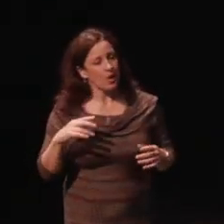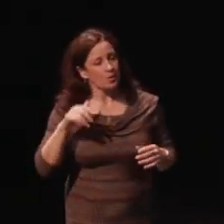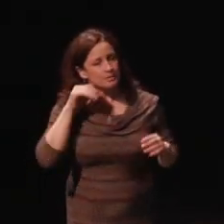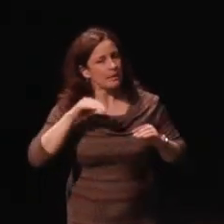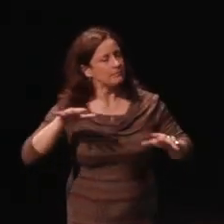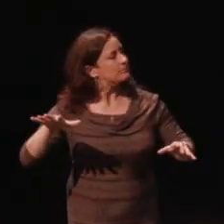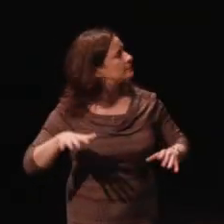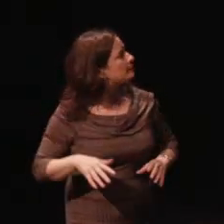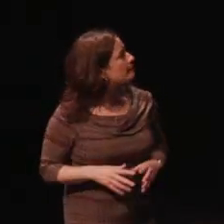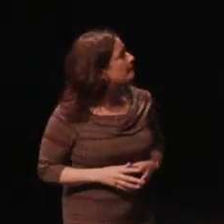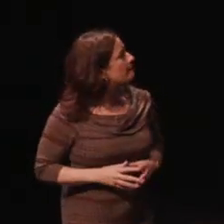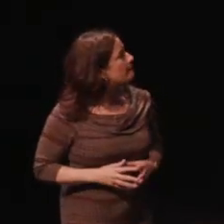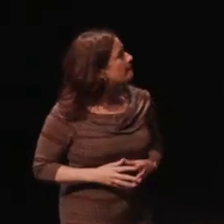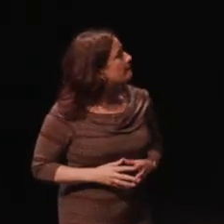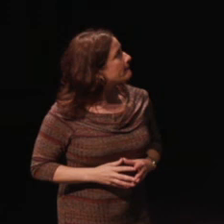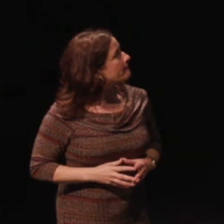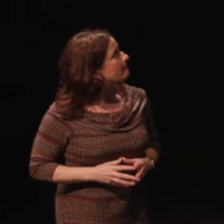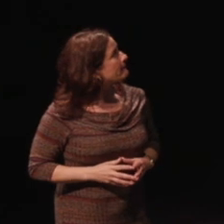unless.